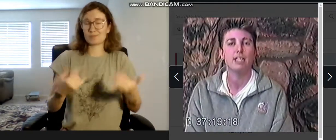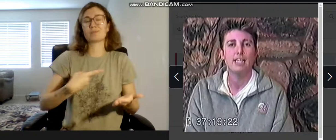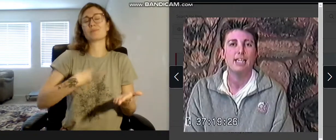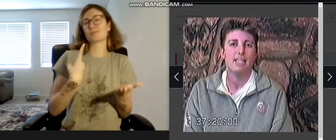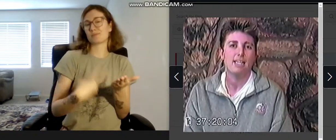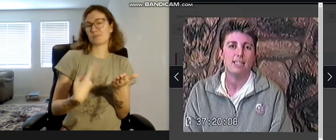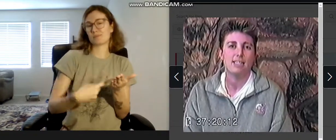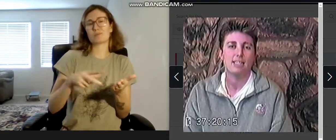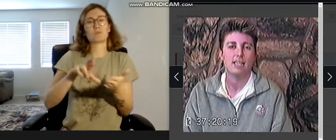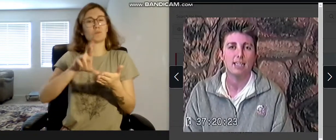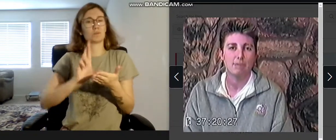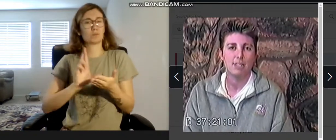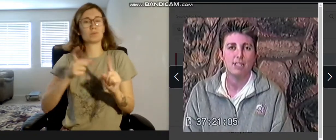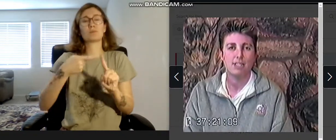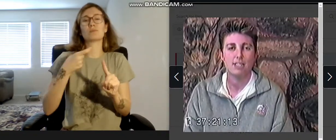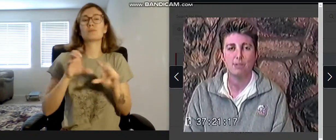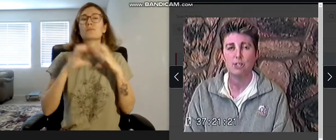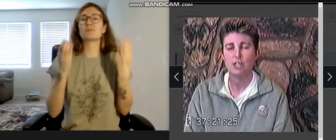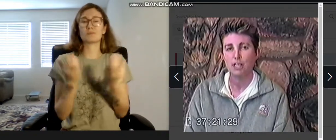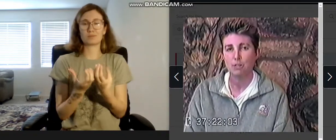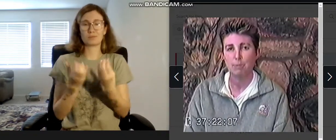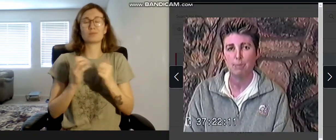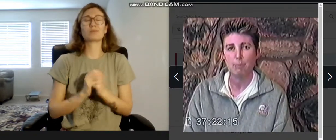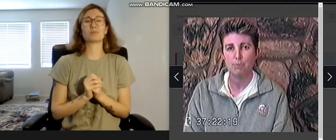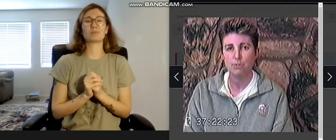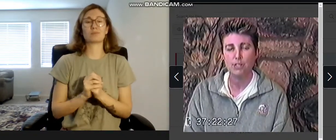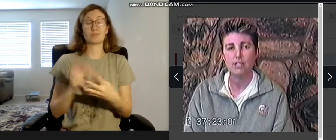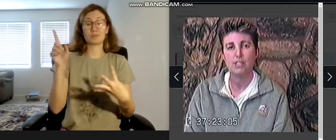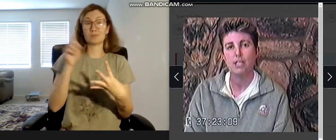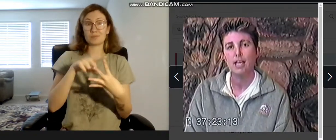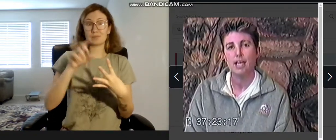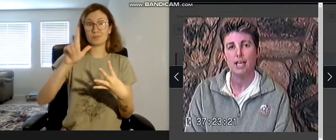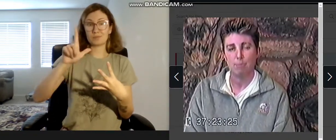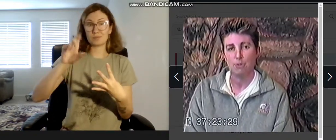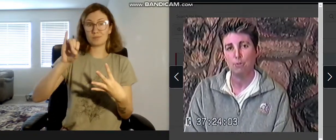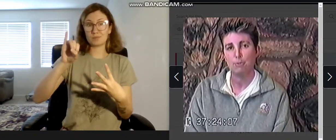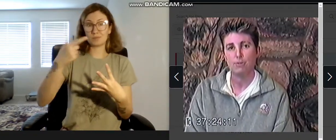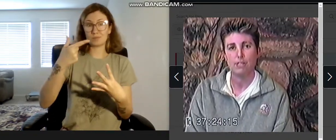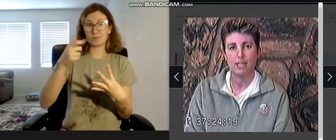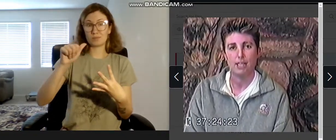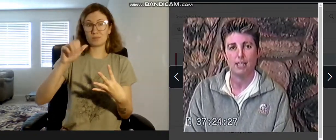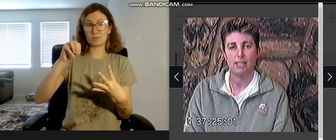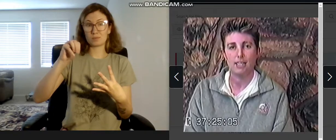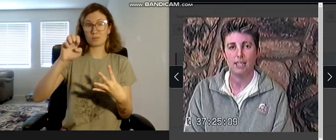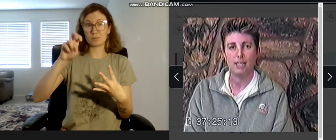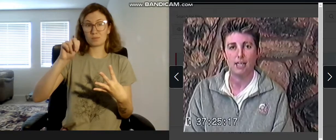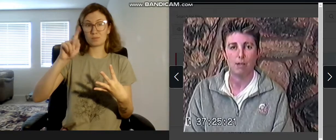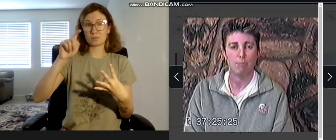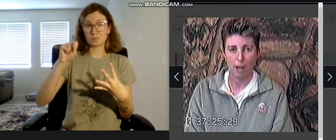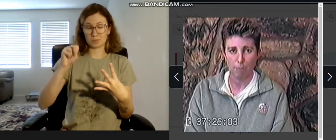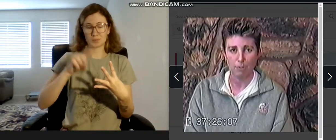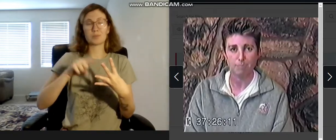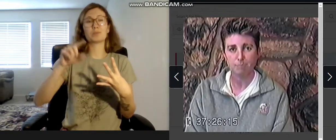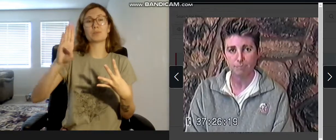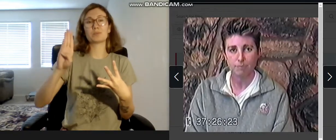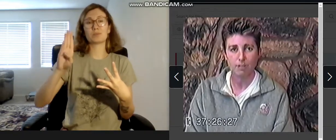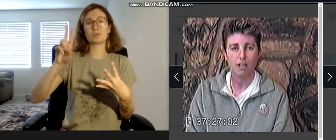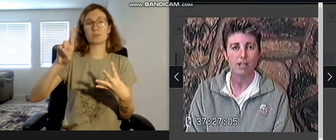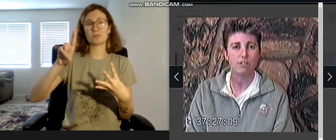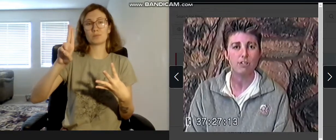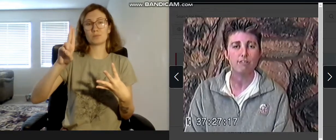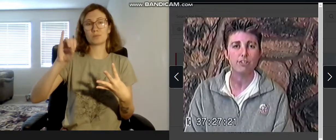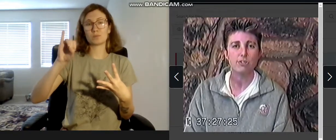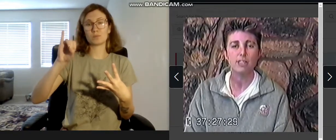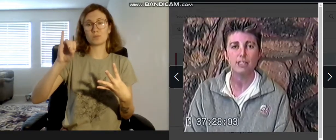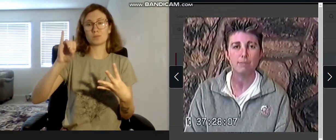over is ligaments. Then we're going to talk a little bit about bruises and pupils and the brow bone. I'm